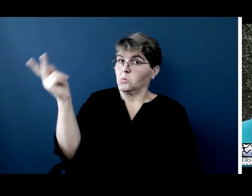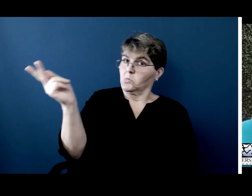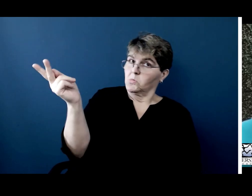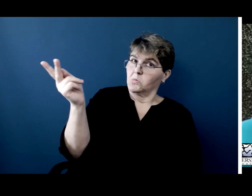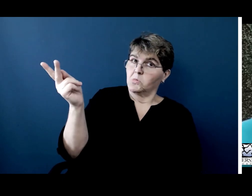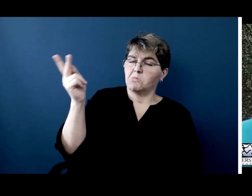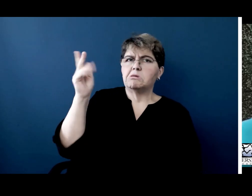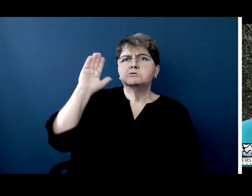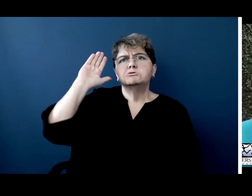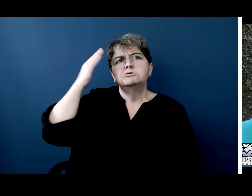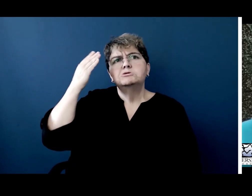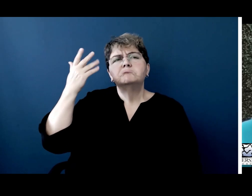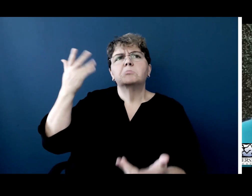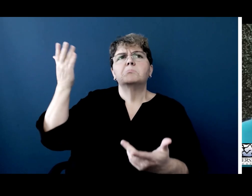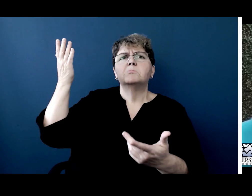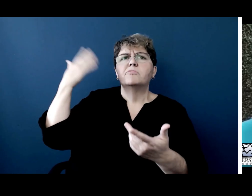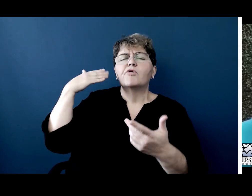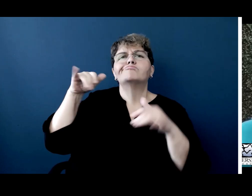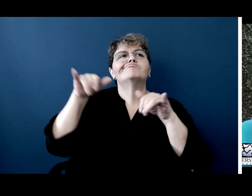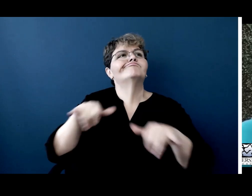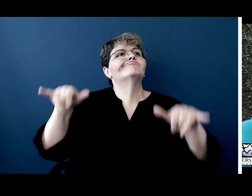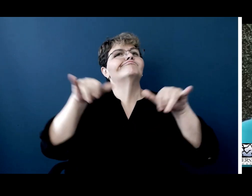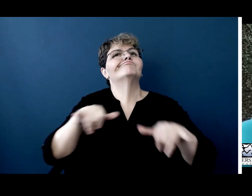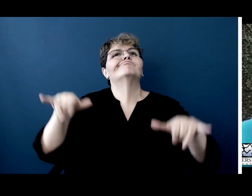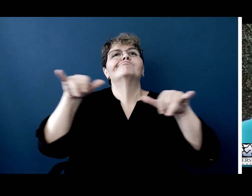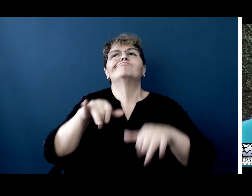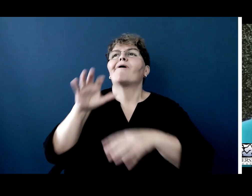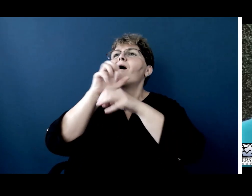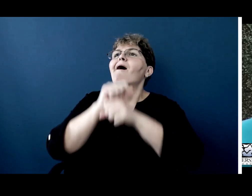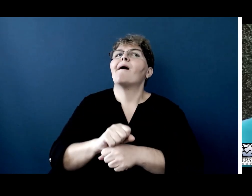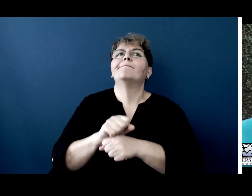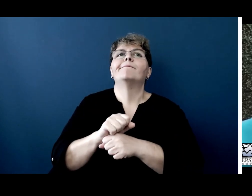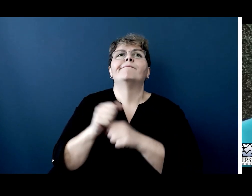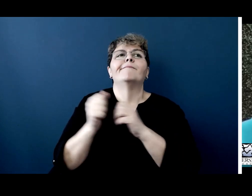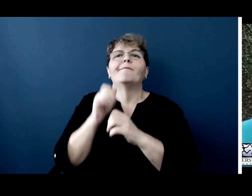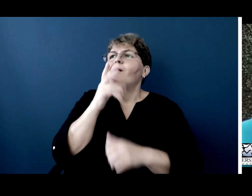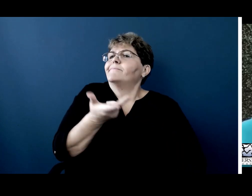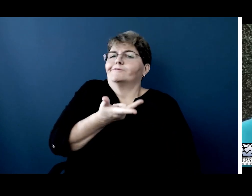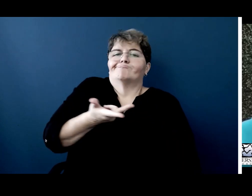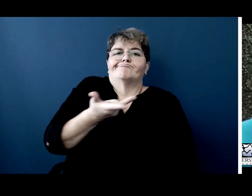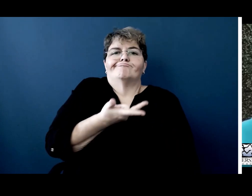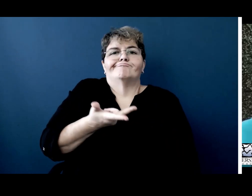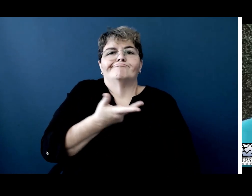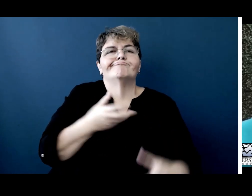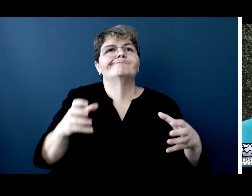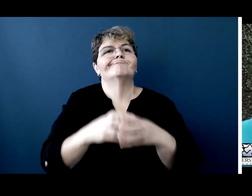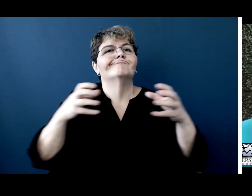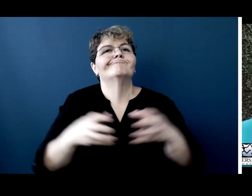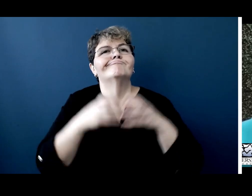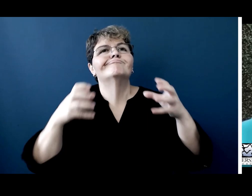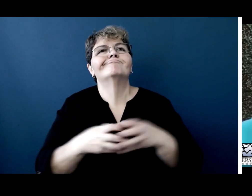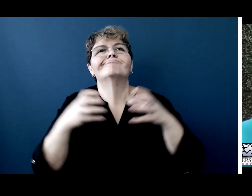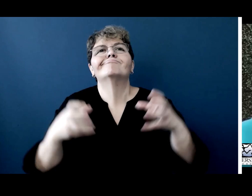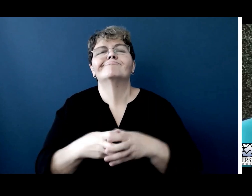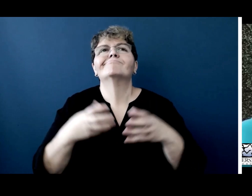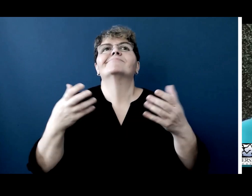all did, the Yeah. three of you, keeping those going has been important to you. Mhm. And you just brought up Florida, and that's something Yeah, that you used